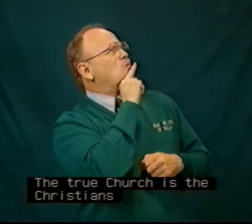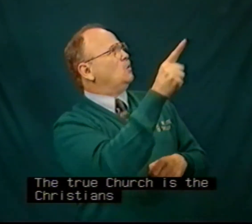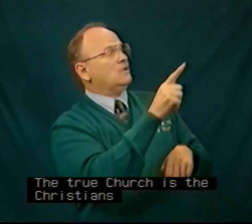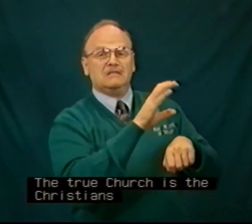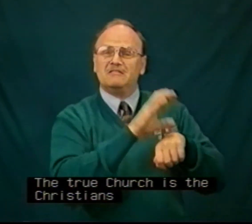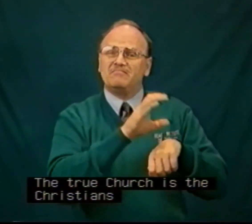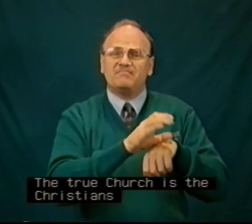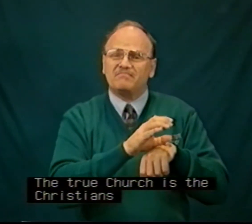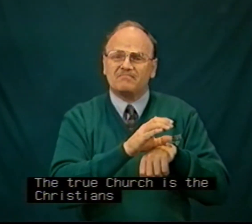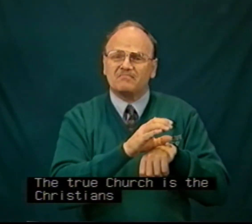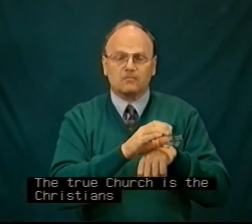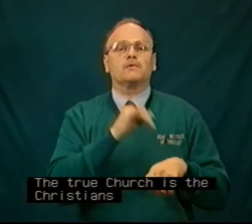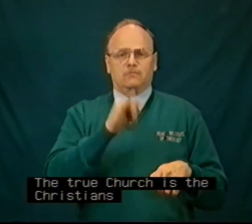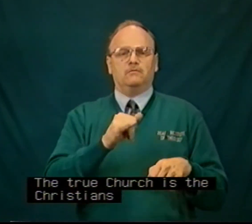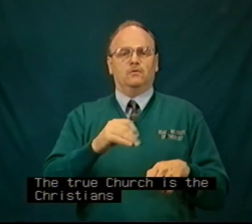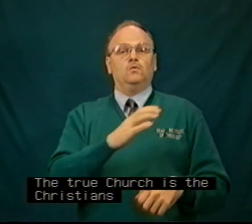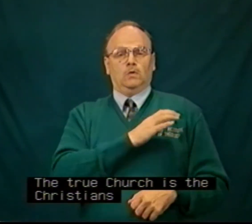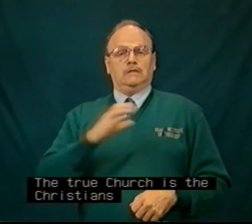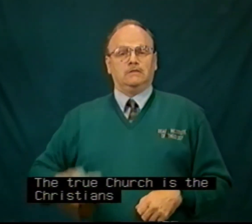The true church is the Christians